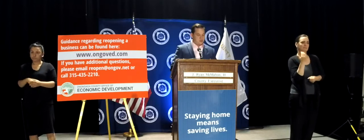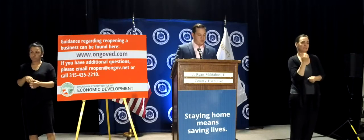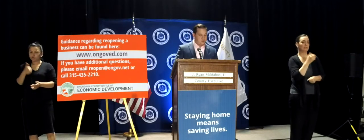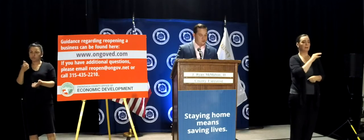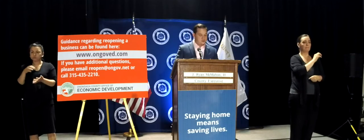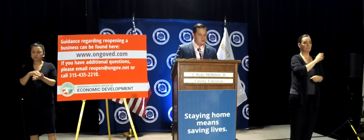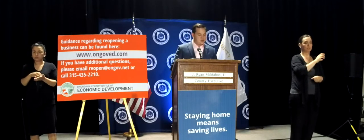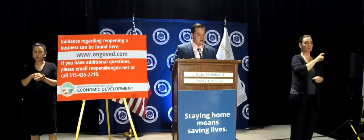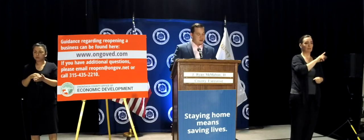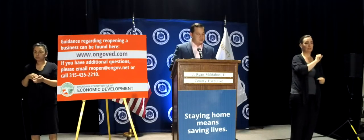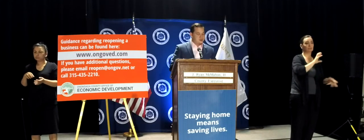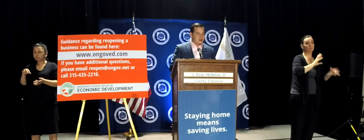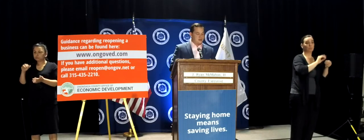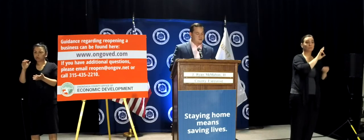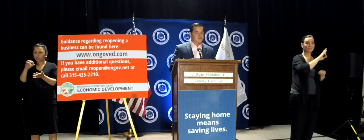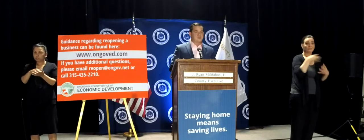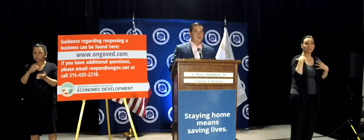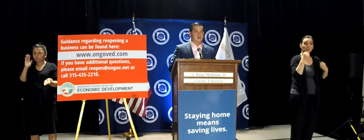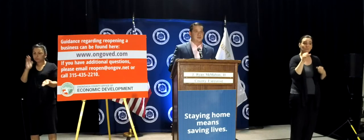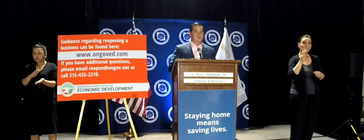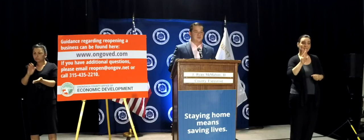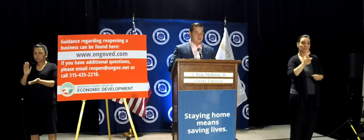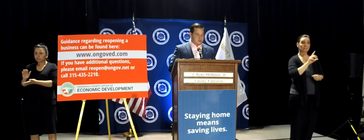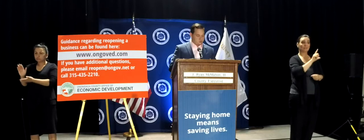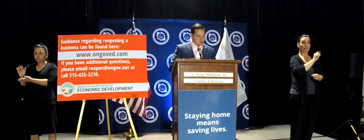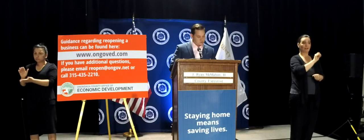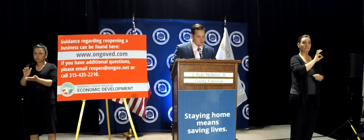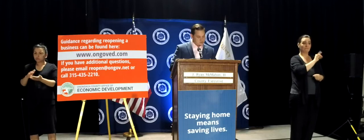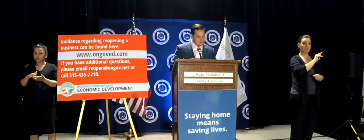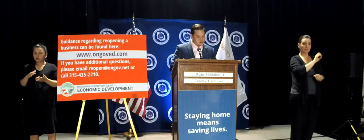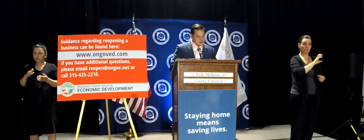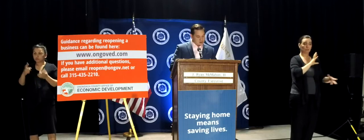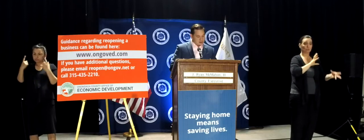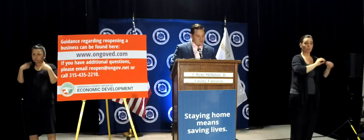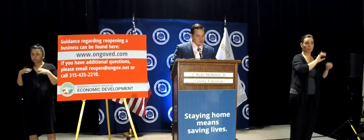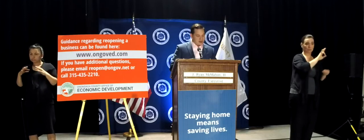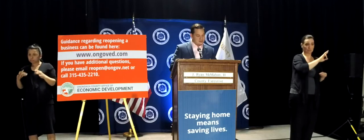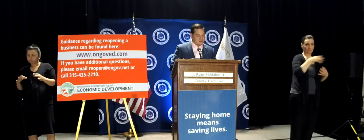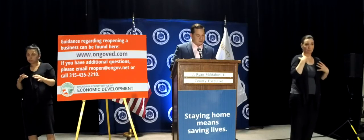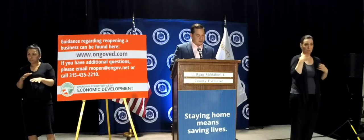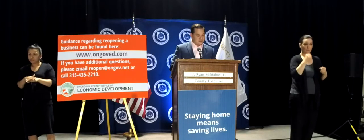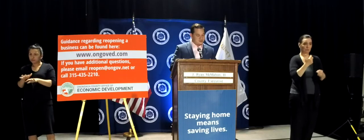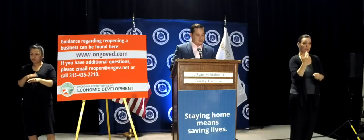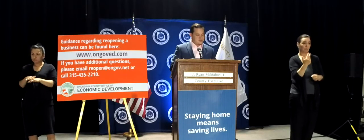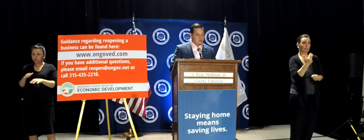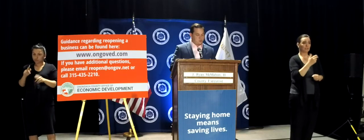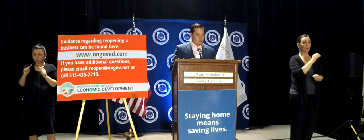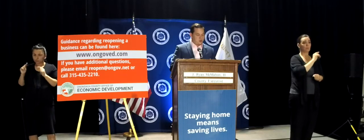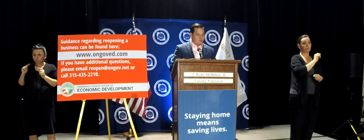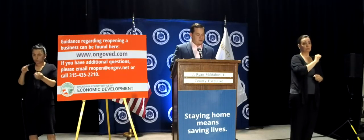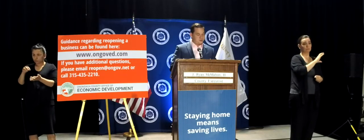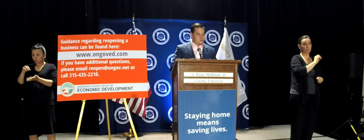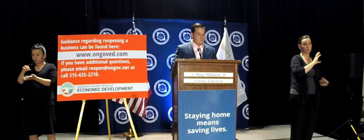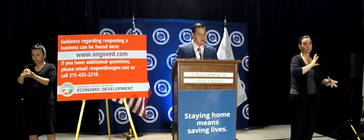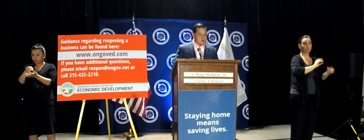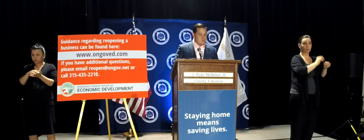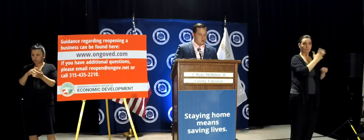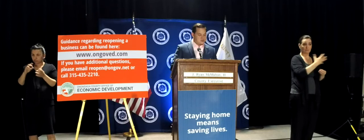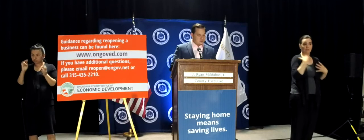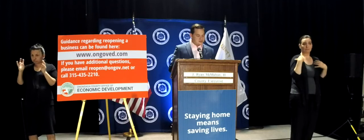cases, 9 recoveries. Skaneateles, 15 cases, 15 recoveries. Lafayette, 7 cases, 3